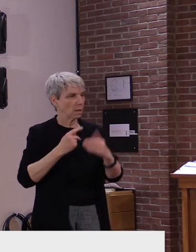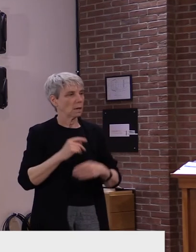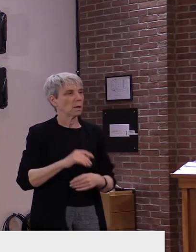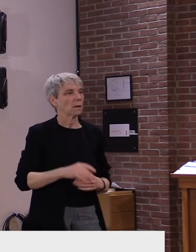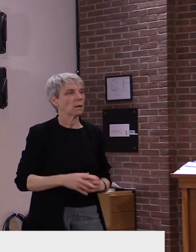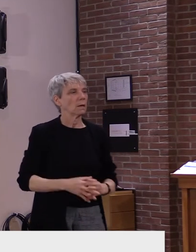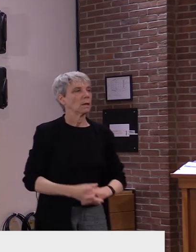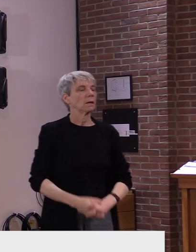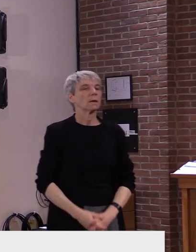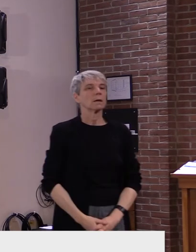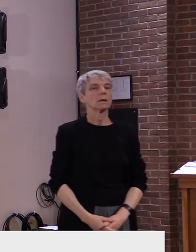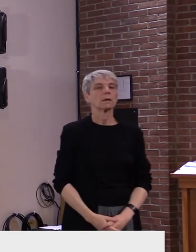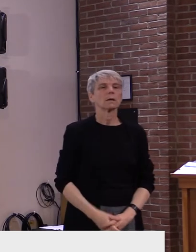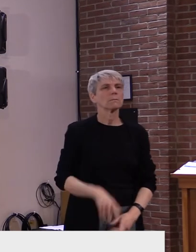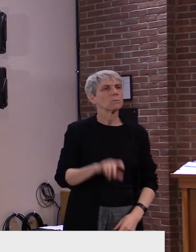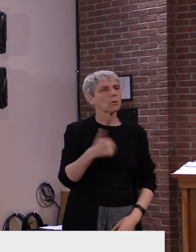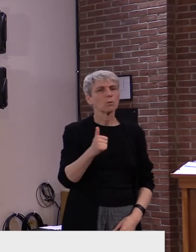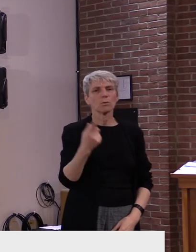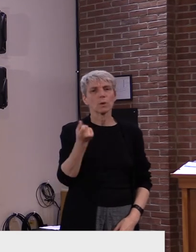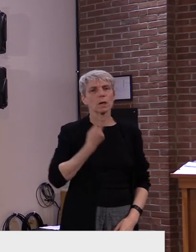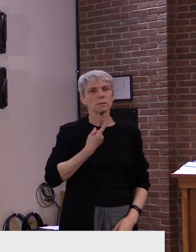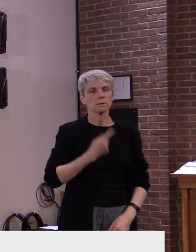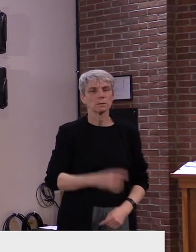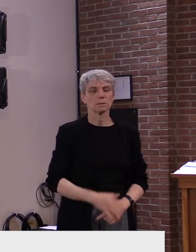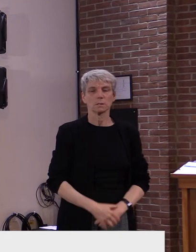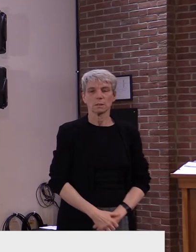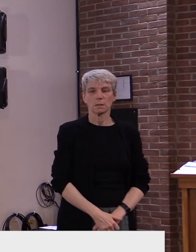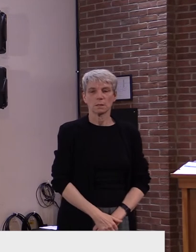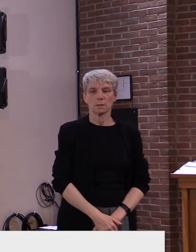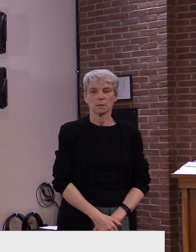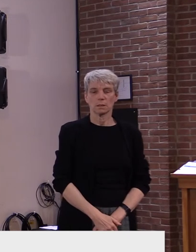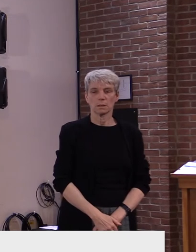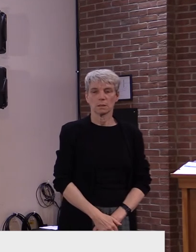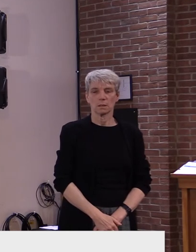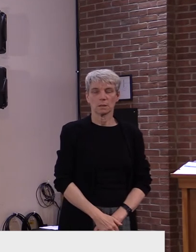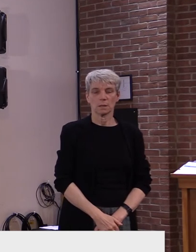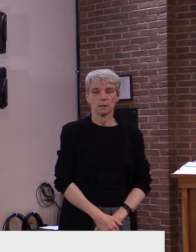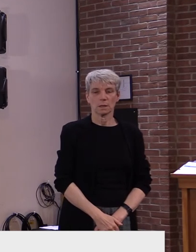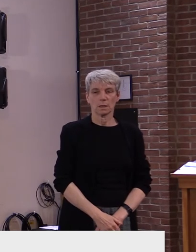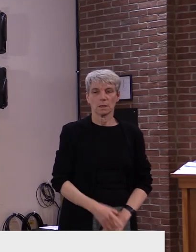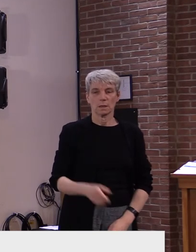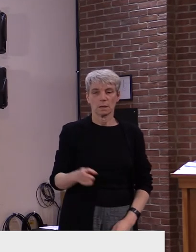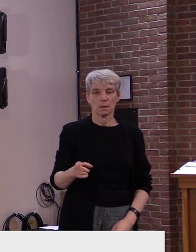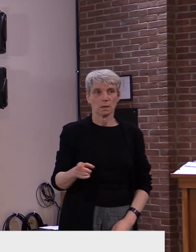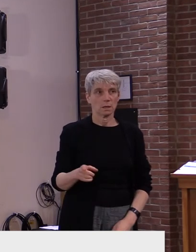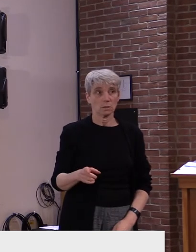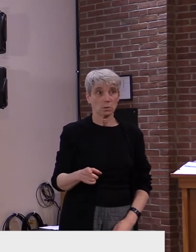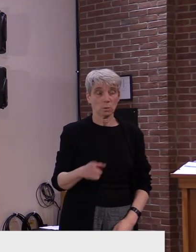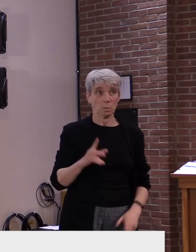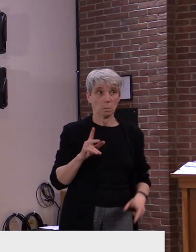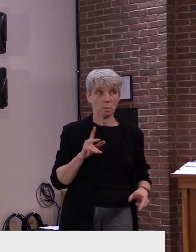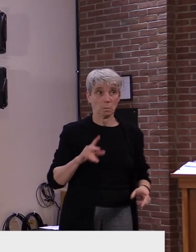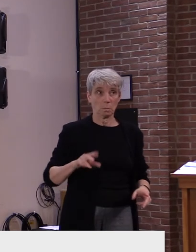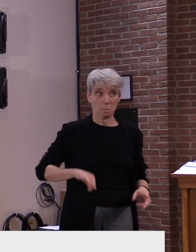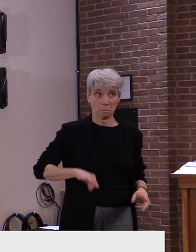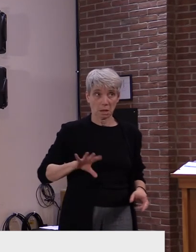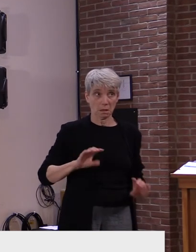to know on this one so there is no cost to people for these tests no